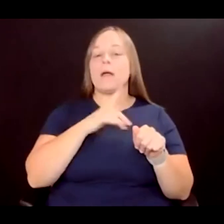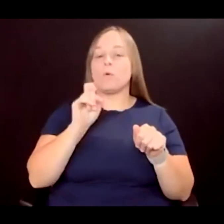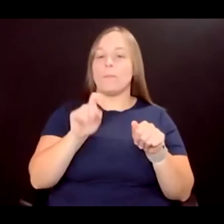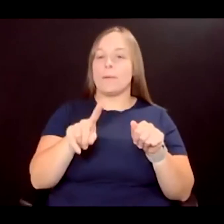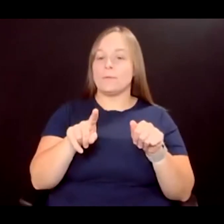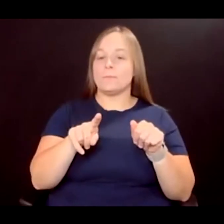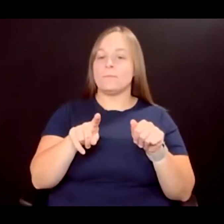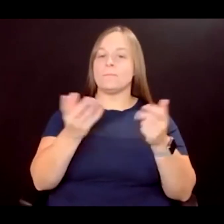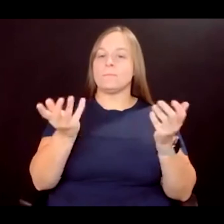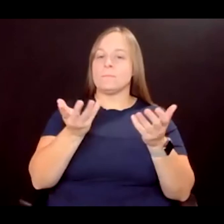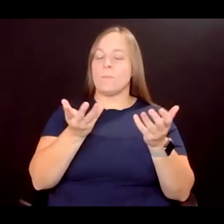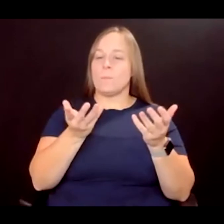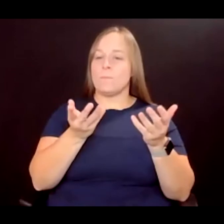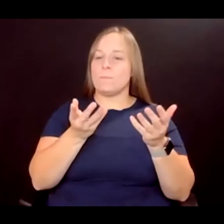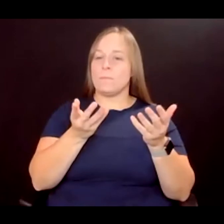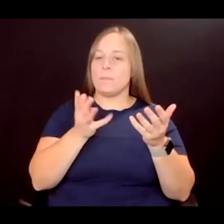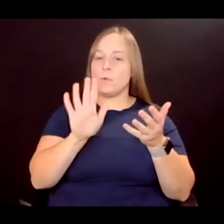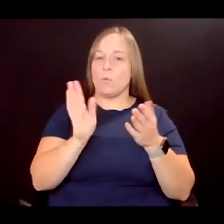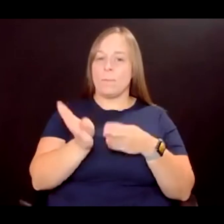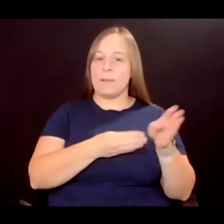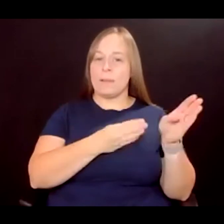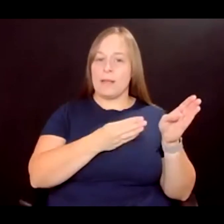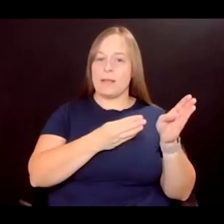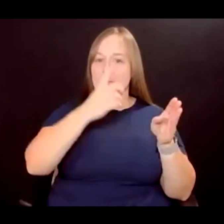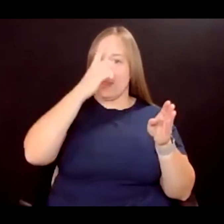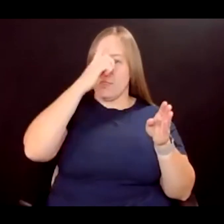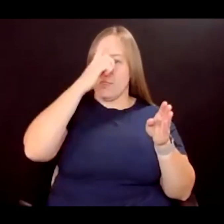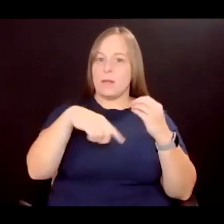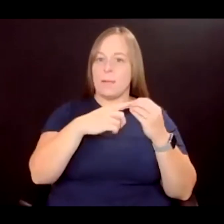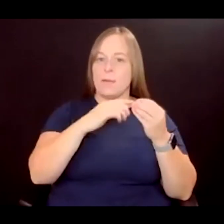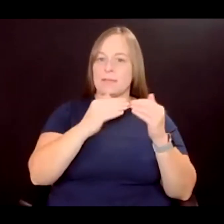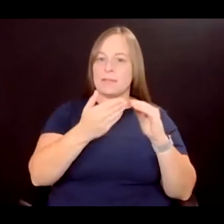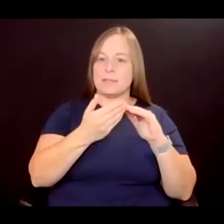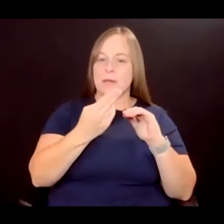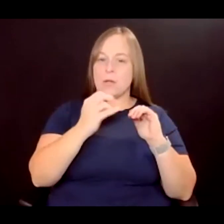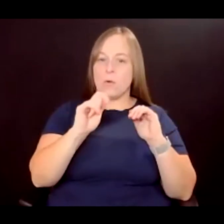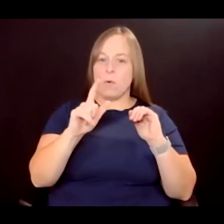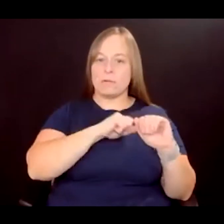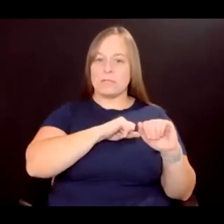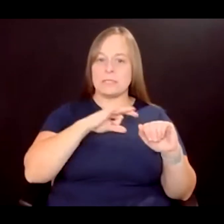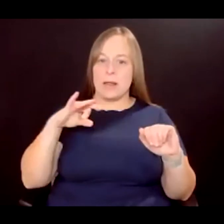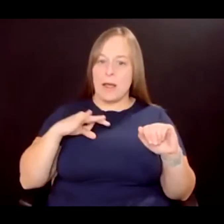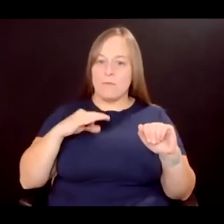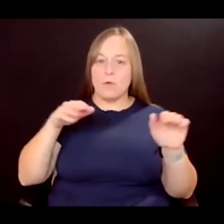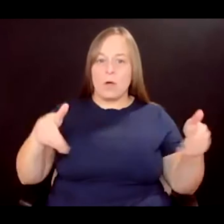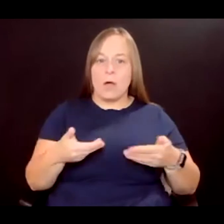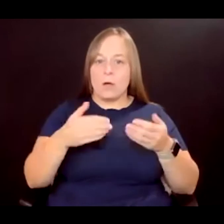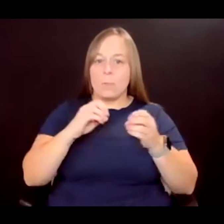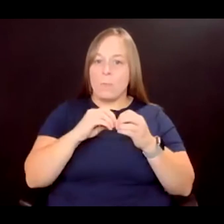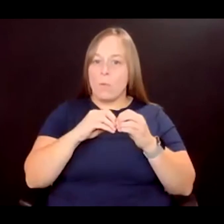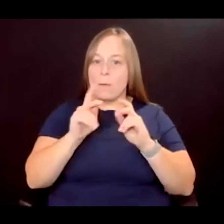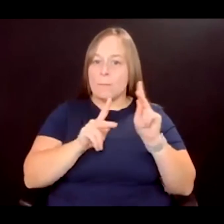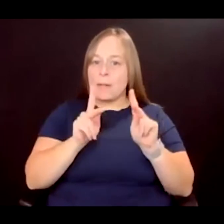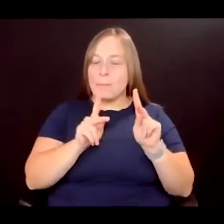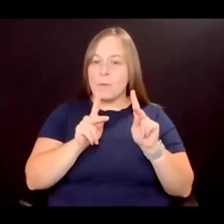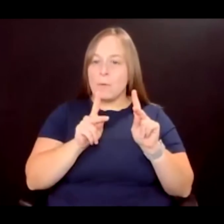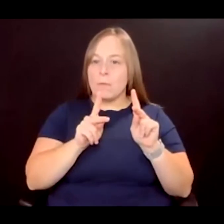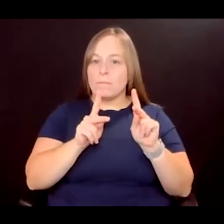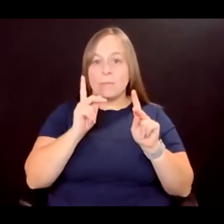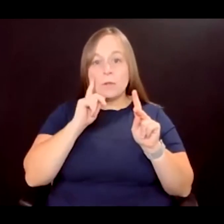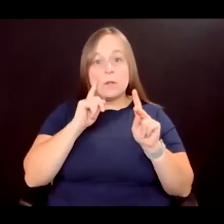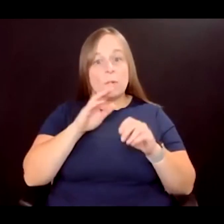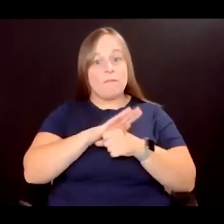worked together. Oh, yeah. Mhm. The property owners, the business owners, and the snow removal people. They were clearing the building